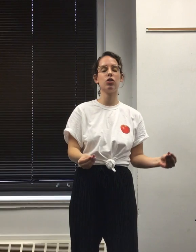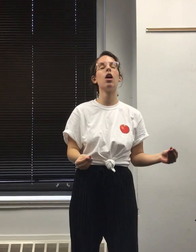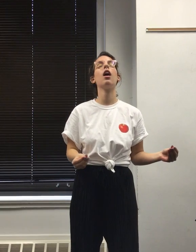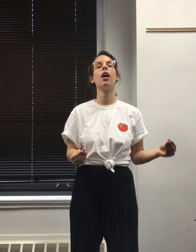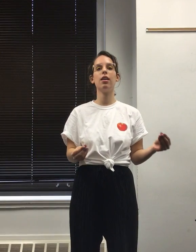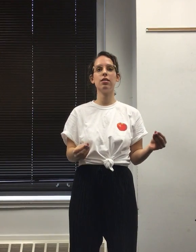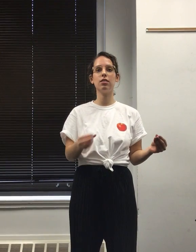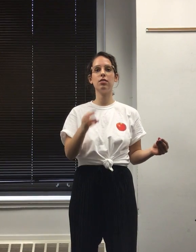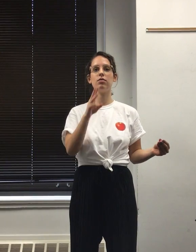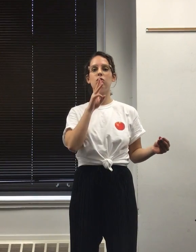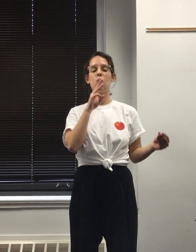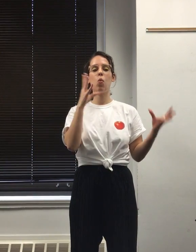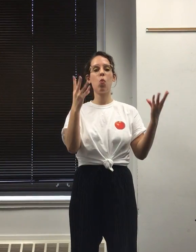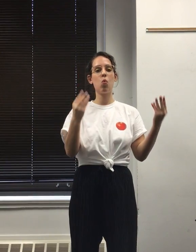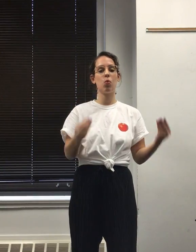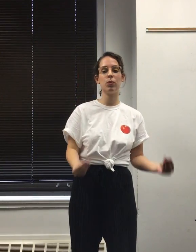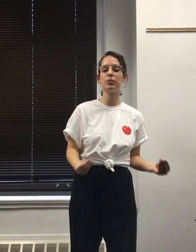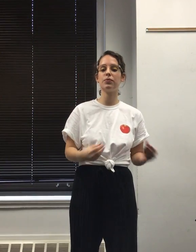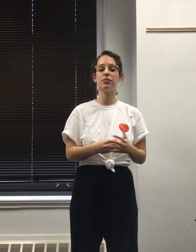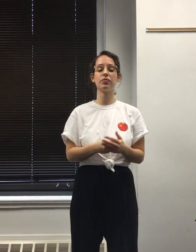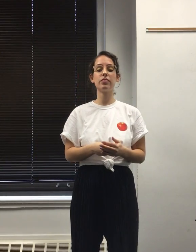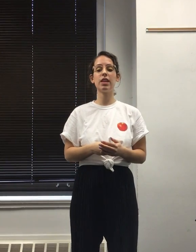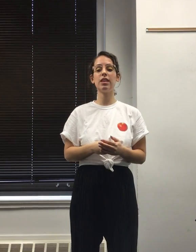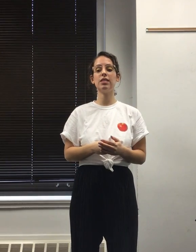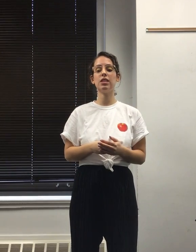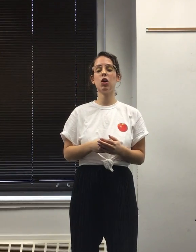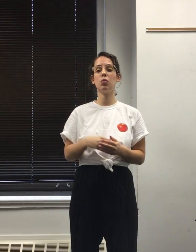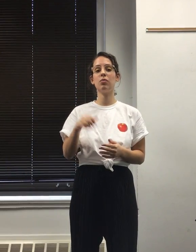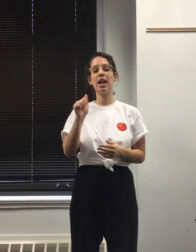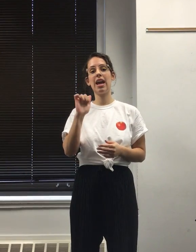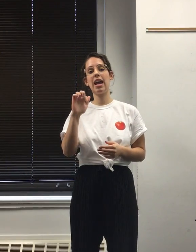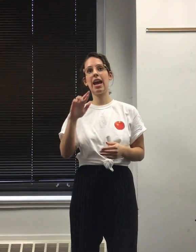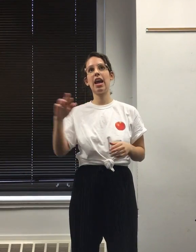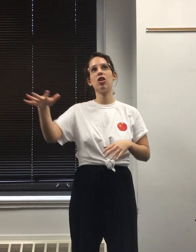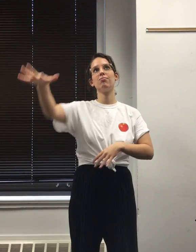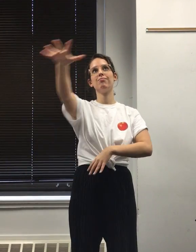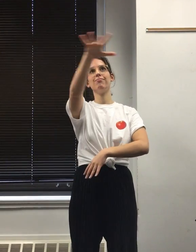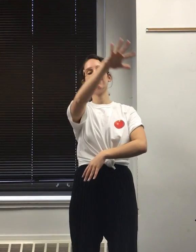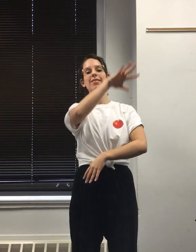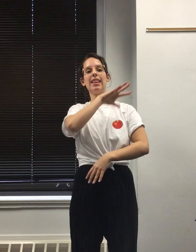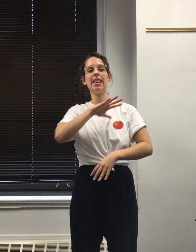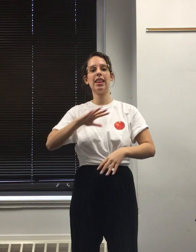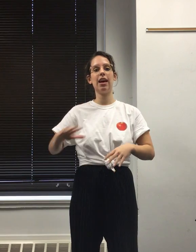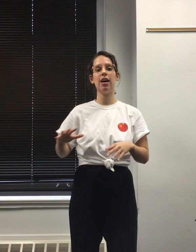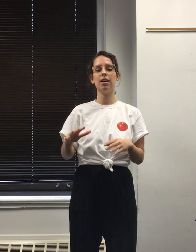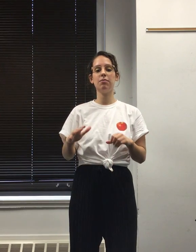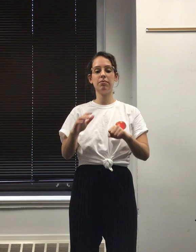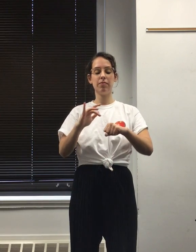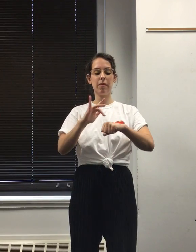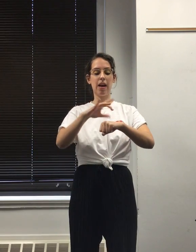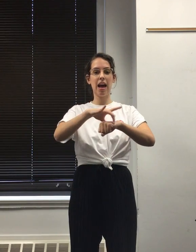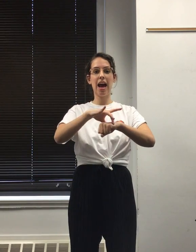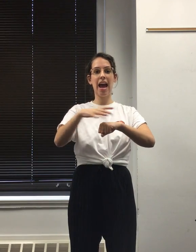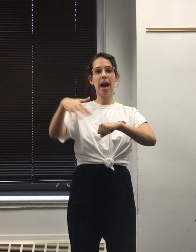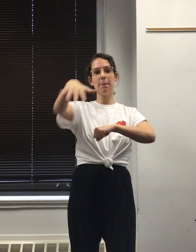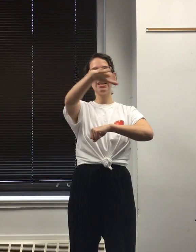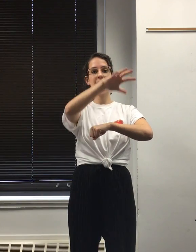atmosphere will only hold a certain amount of water vapor. When it reaches